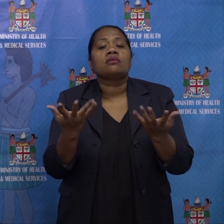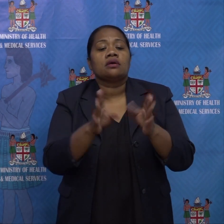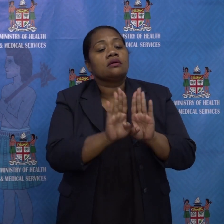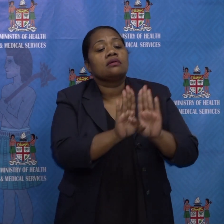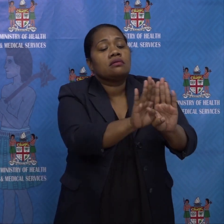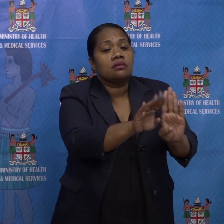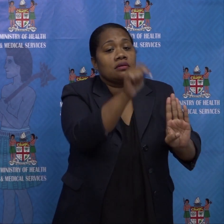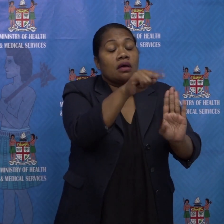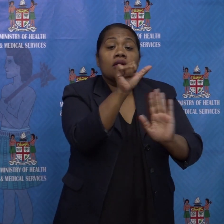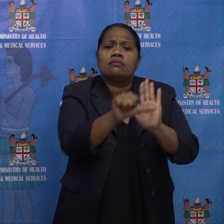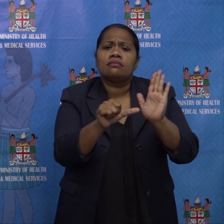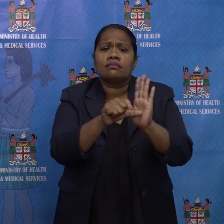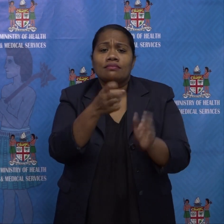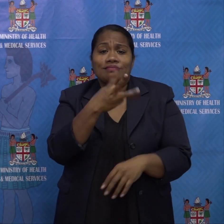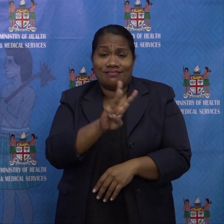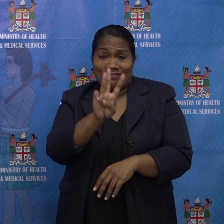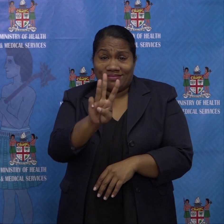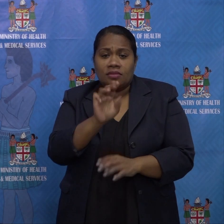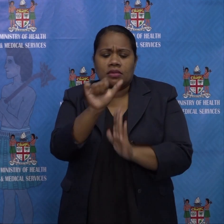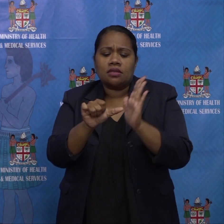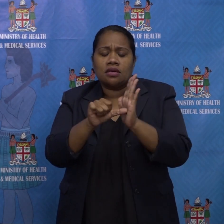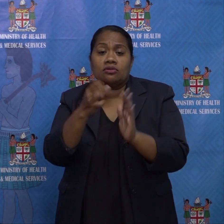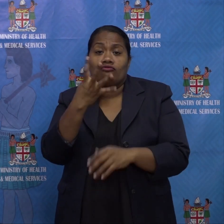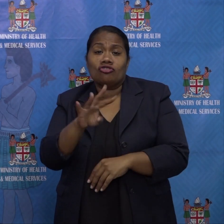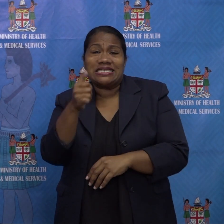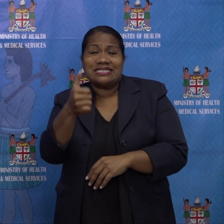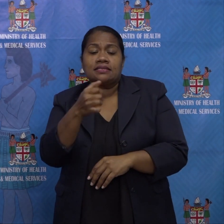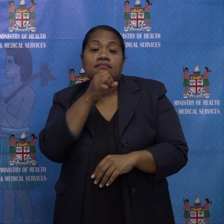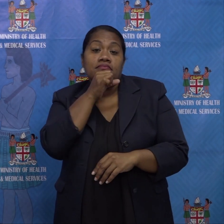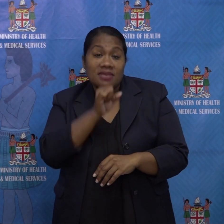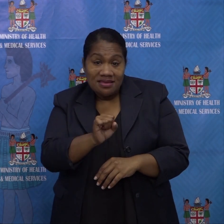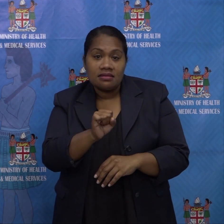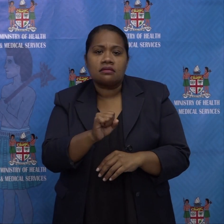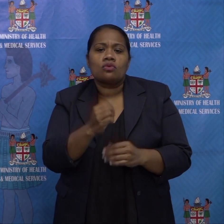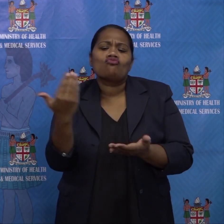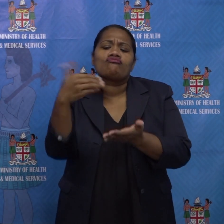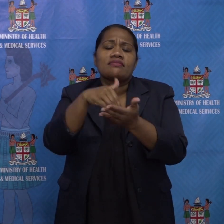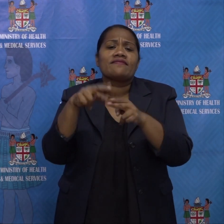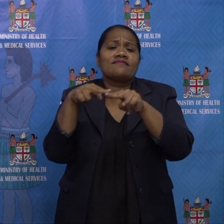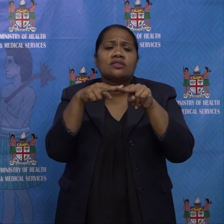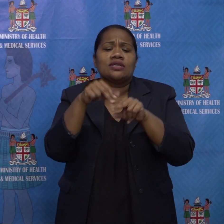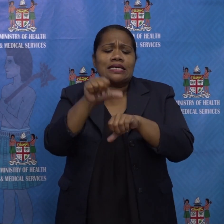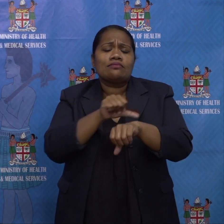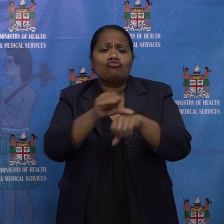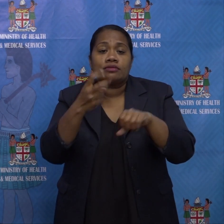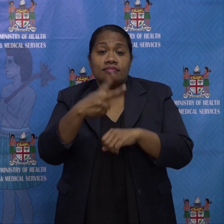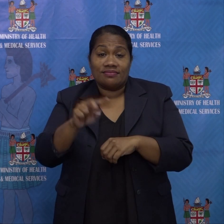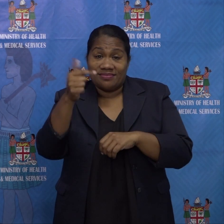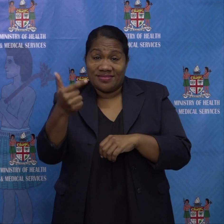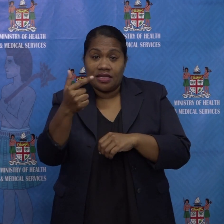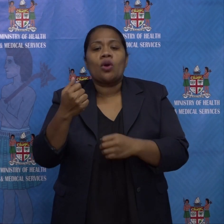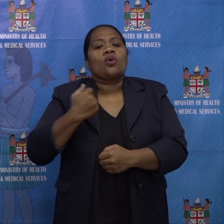are a 33-year-old and a 46-year-old male who arrived in Fiji on April the 27th and are soldiers returning